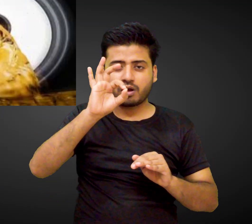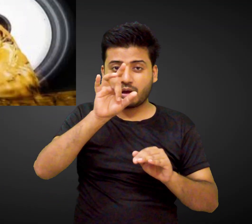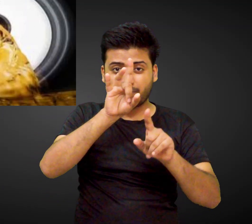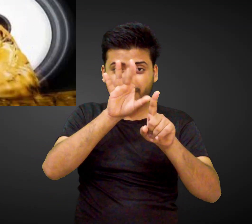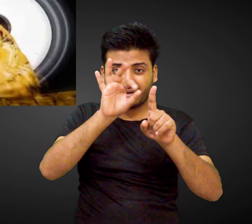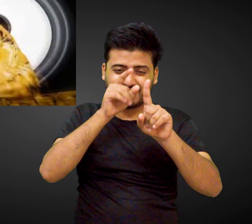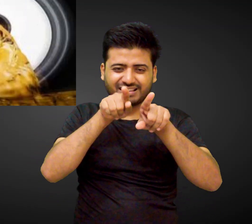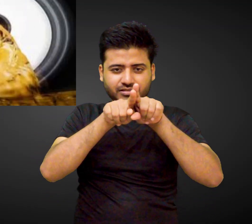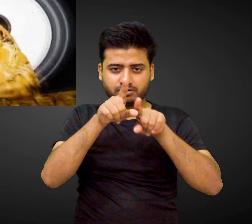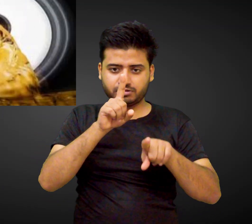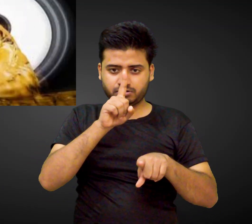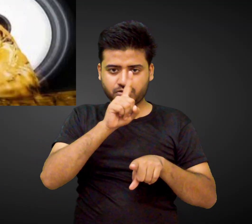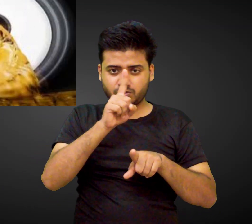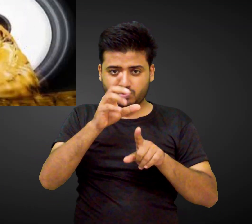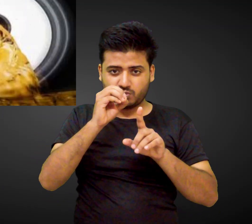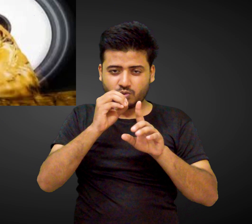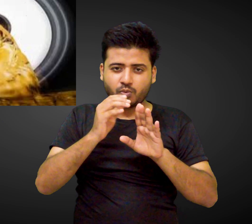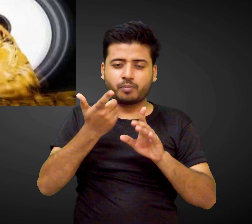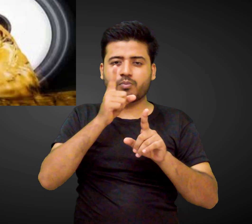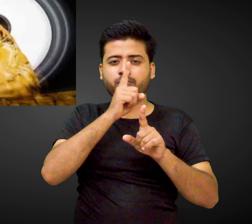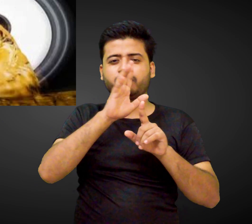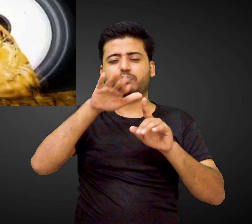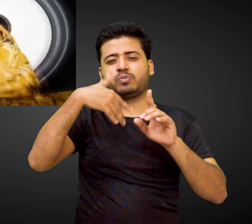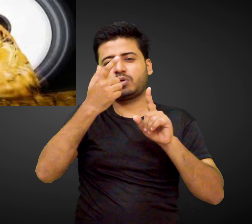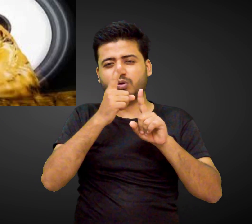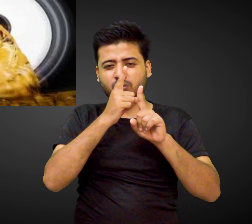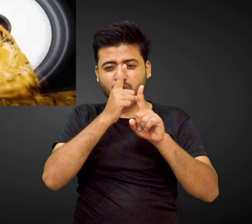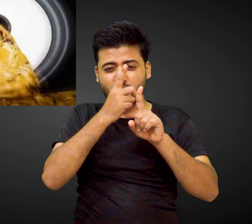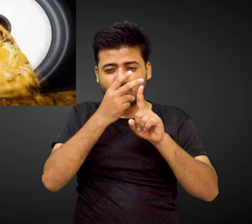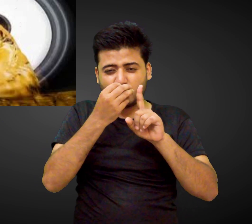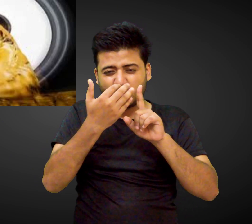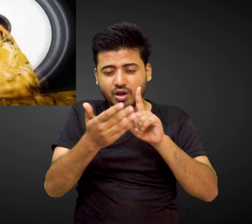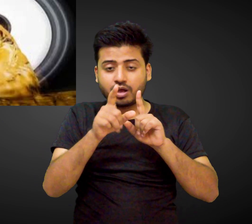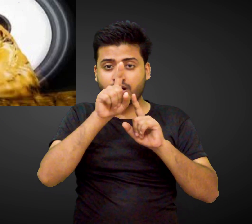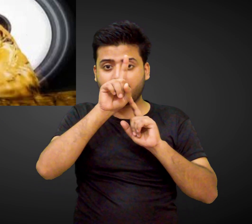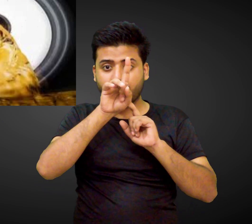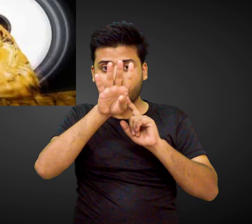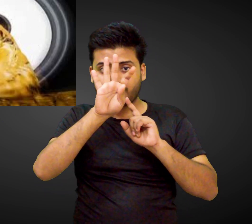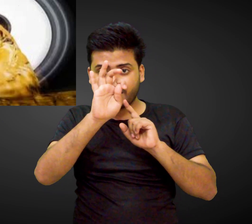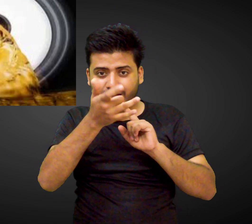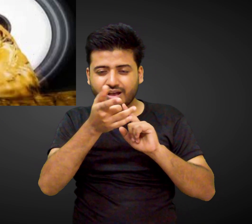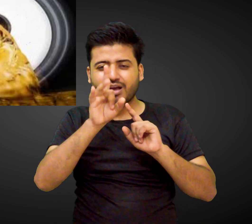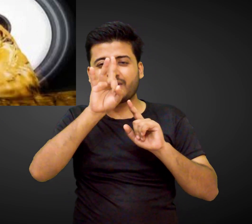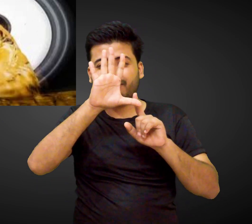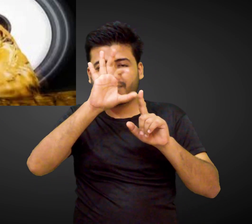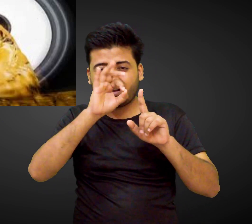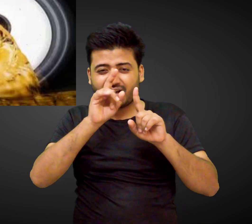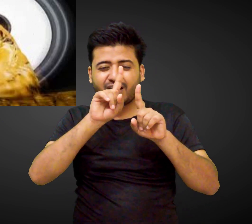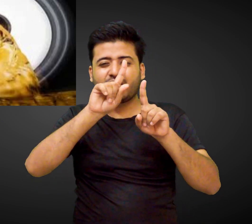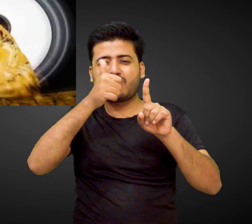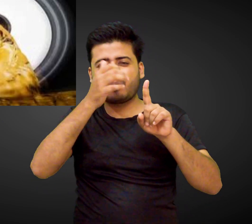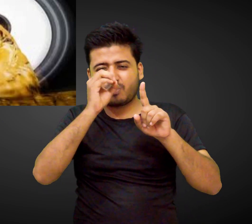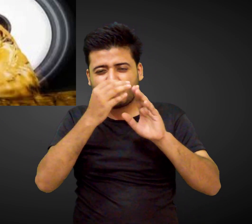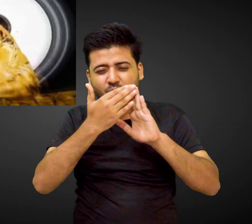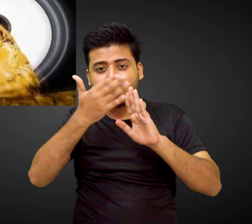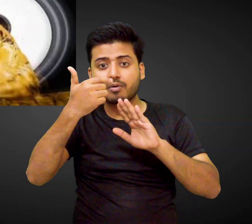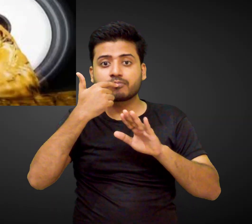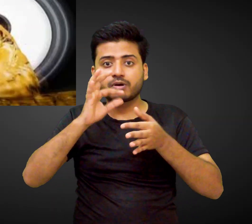increases, fuel prices in India also rise. Exchange rates. India imports crude oil, so fluctuations